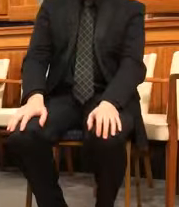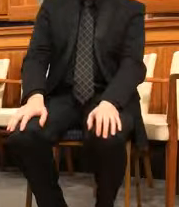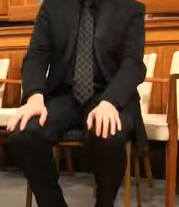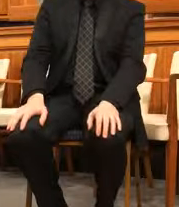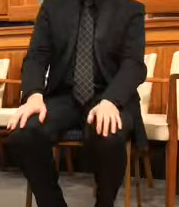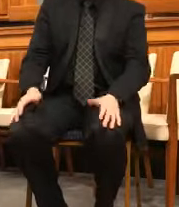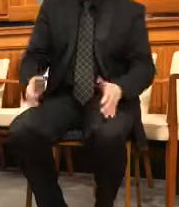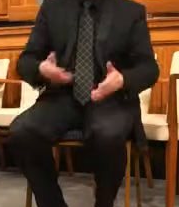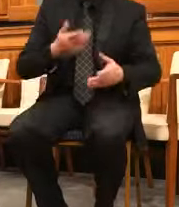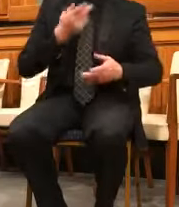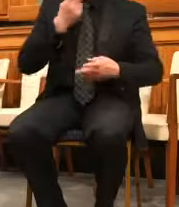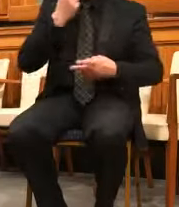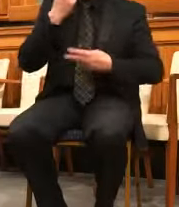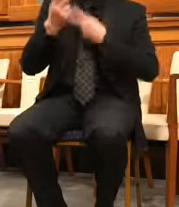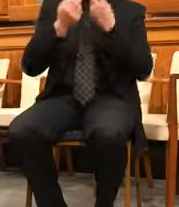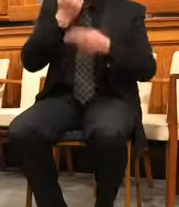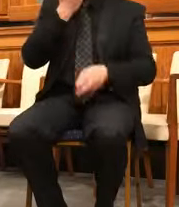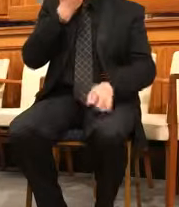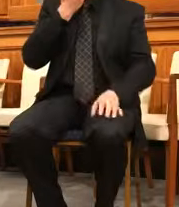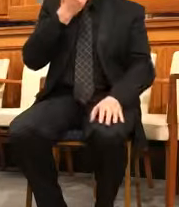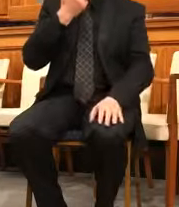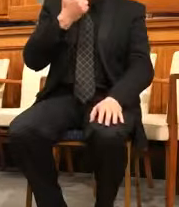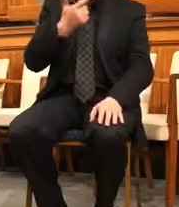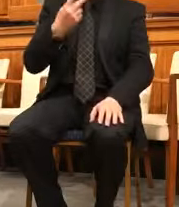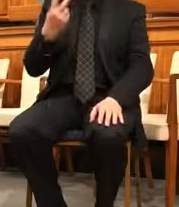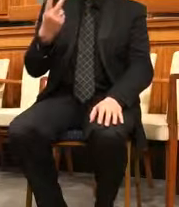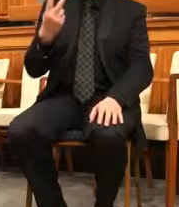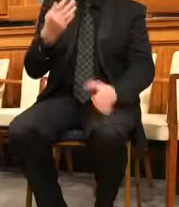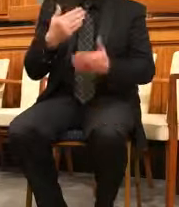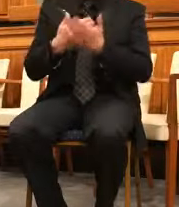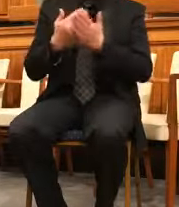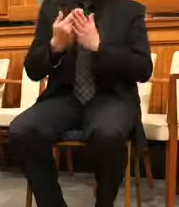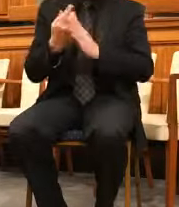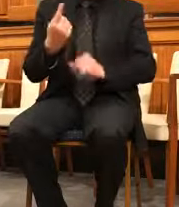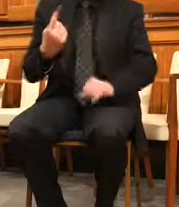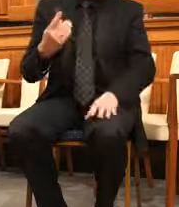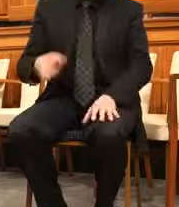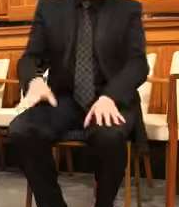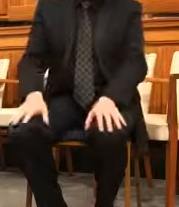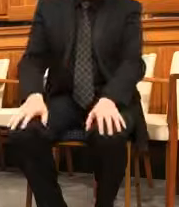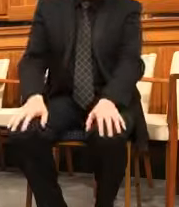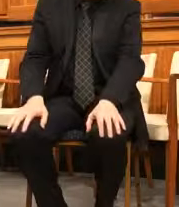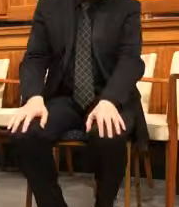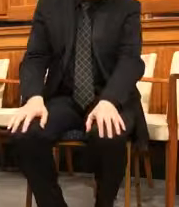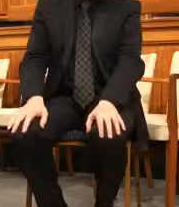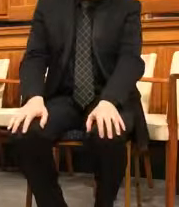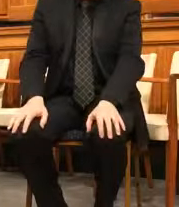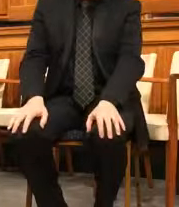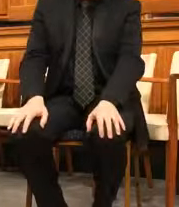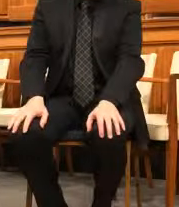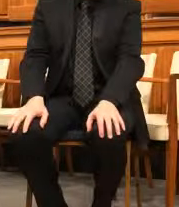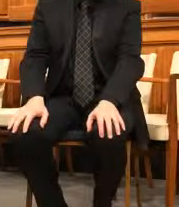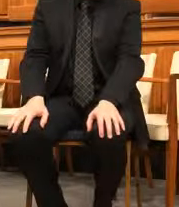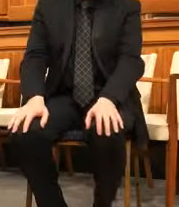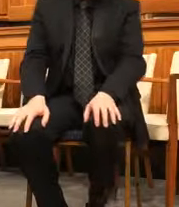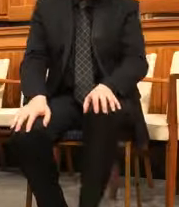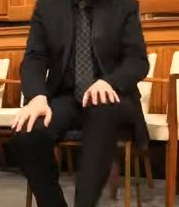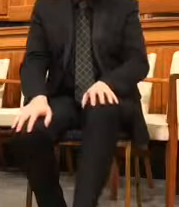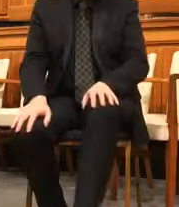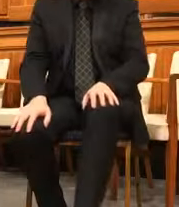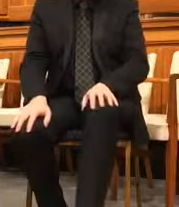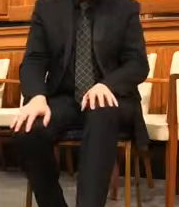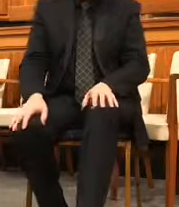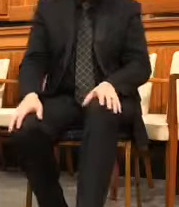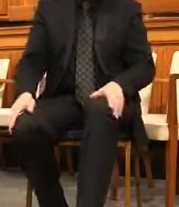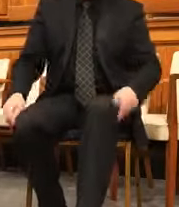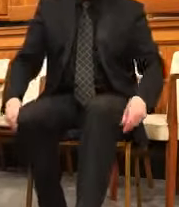Let's sing together the hymn, number 72, version 1. Hymn number 72, version 1. Based on